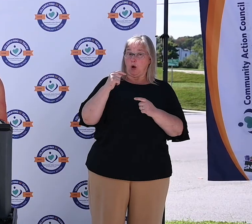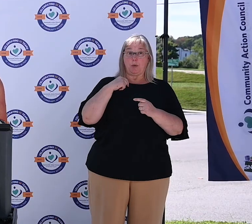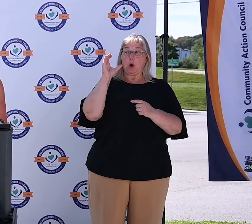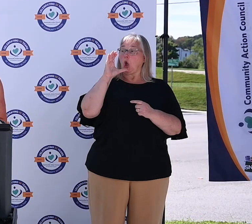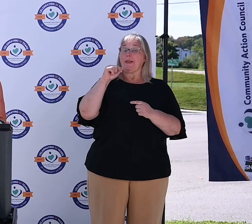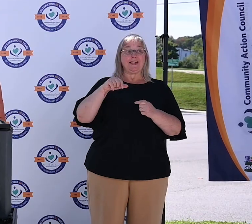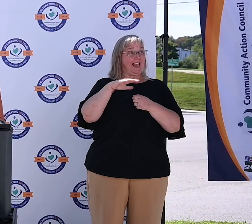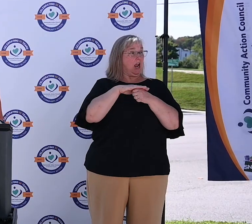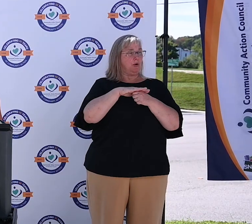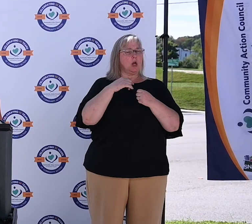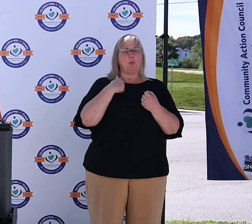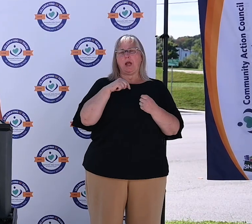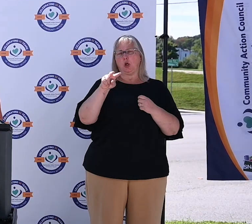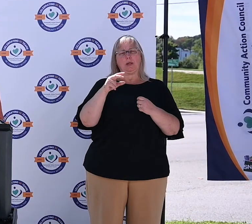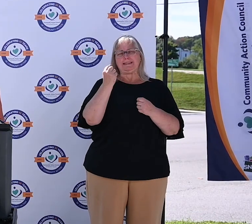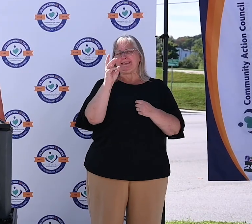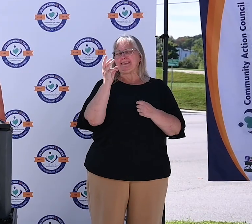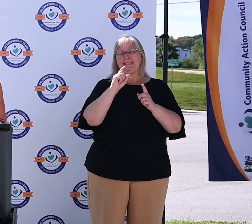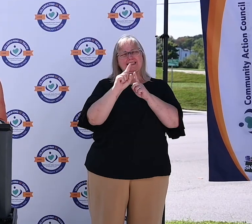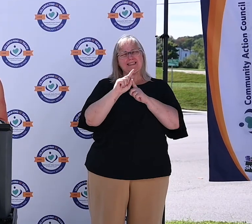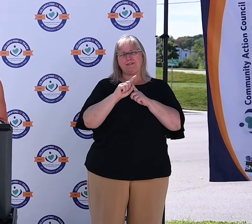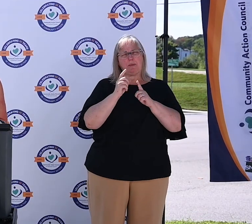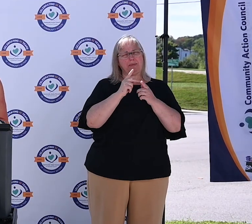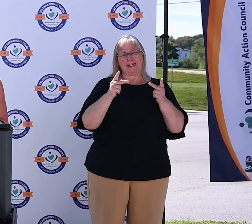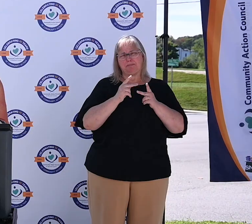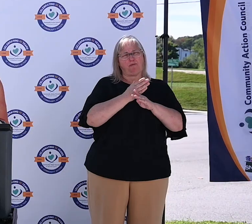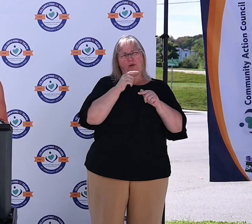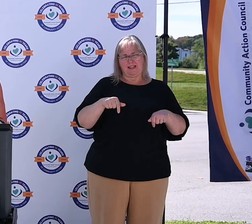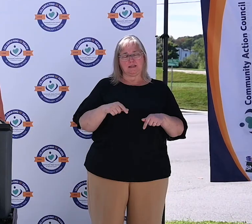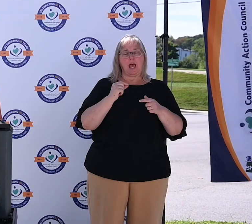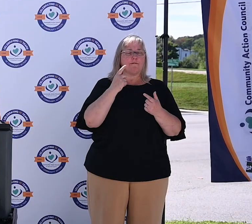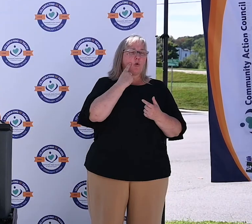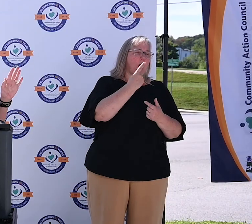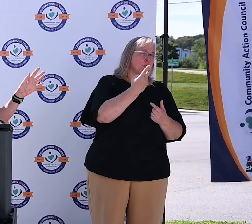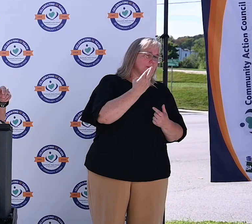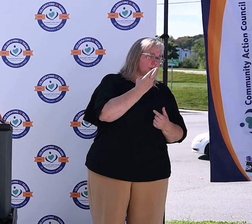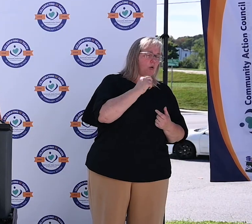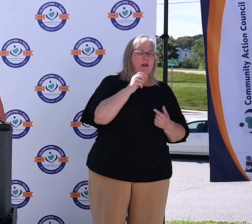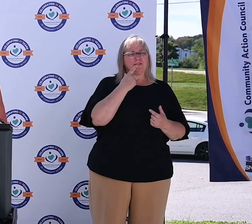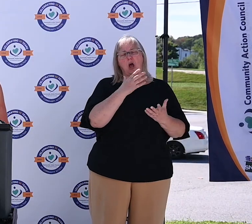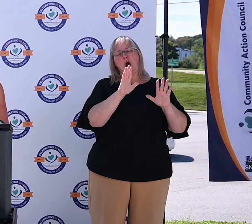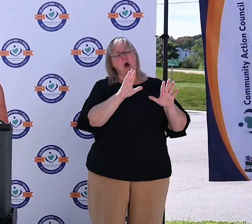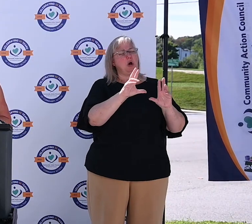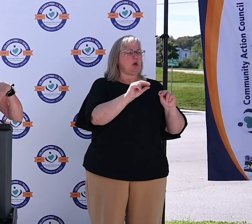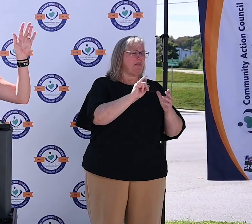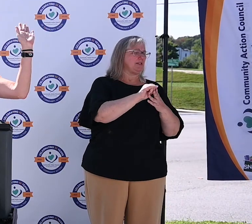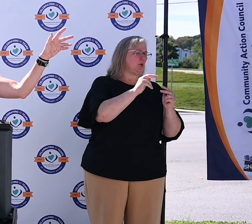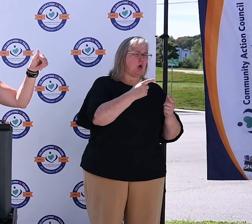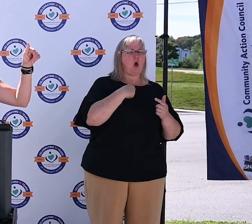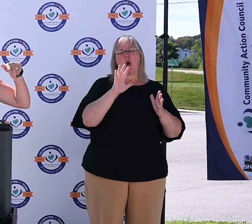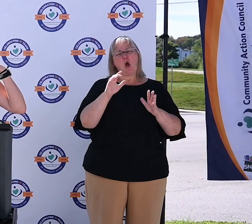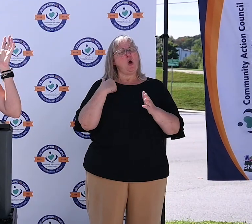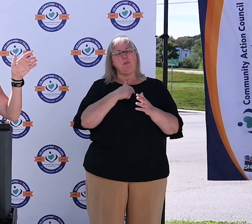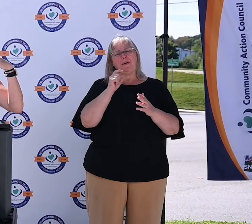this area, we had looked at like 16 places before this, and for one reason or another, we were like, no, that's not going to work, or we would have to do this. It would take us